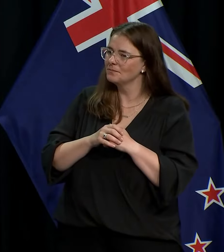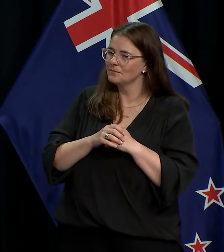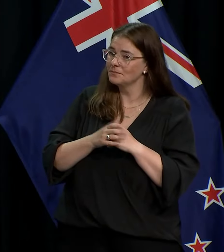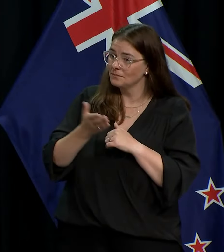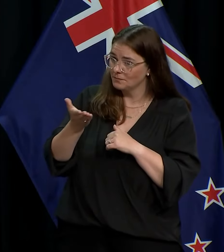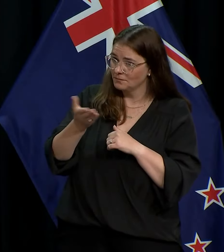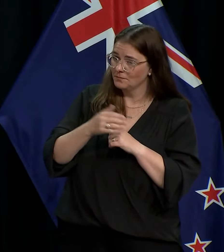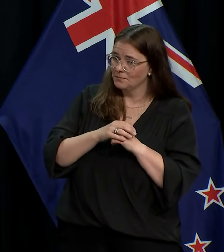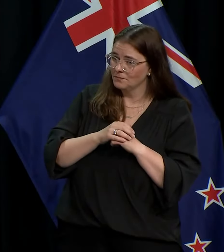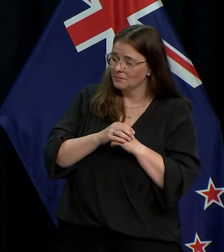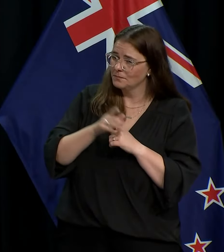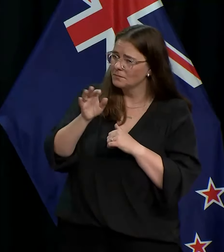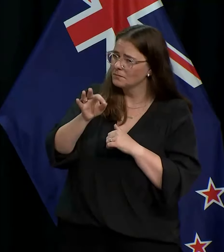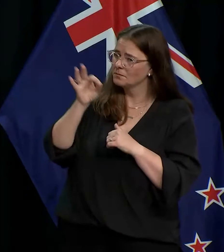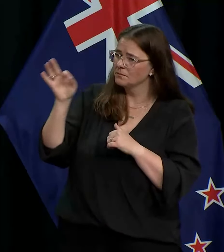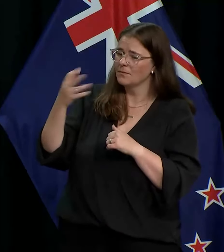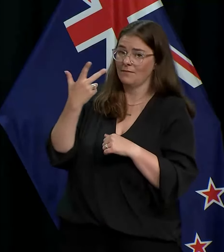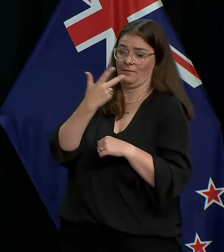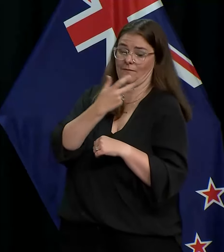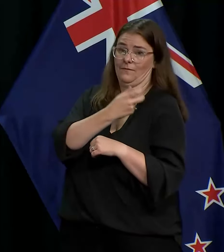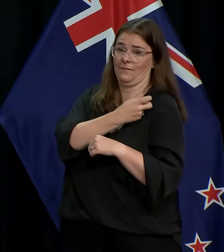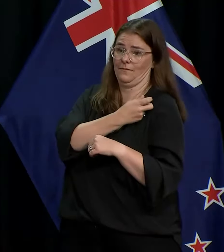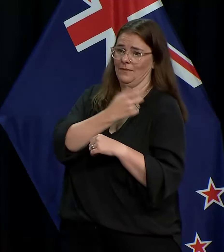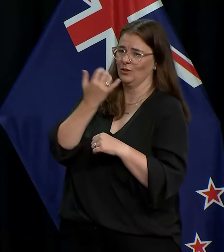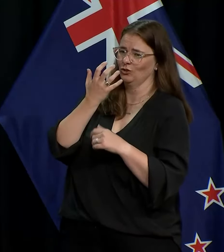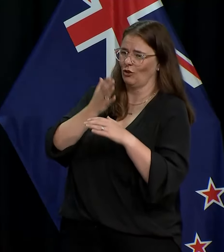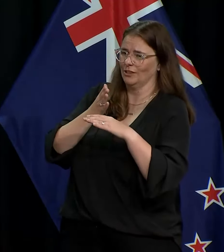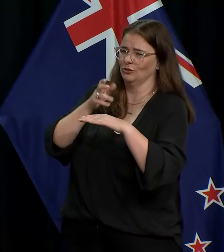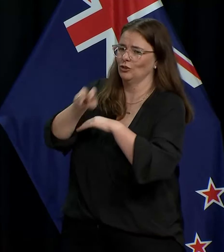Yes, sorry, go on. So was the vaccination flu? Sorry, I didn't mean